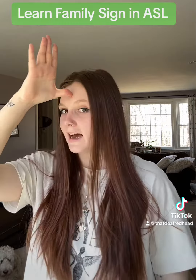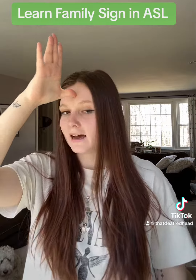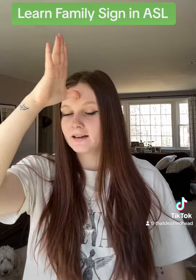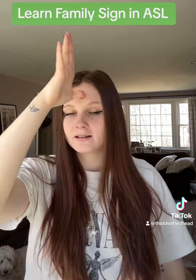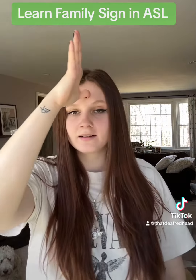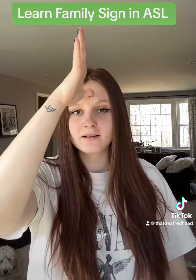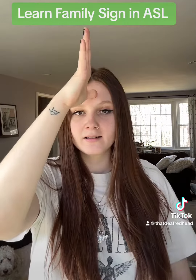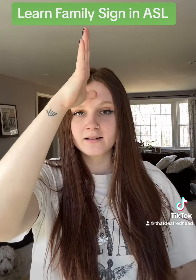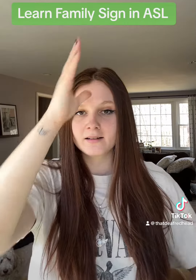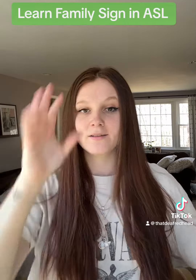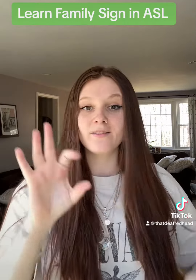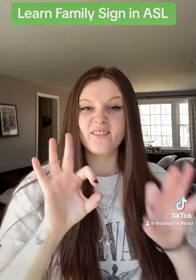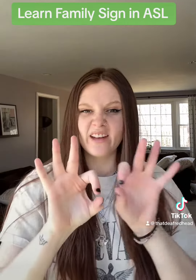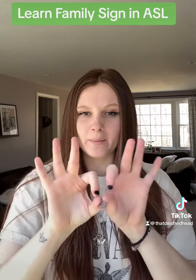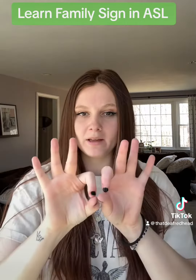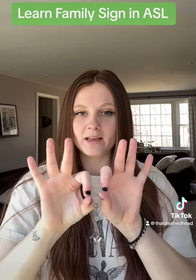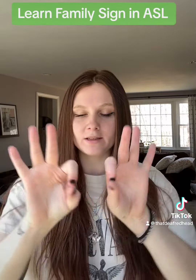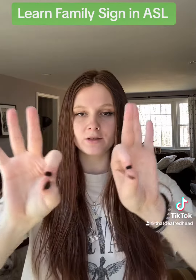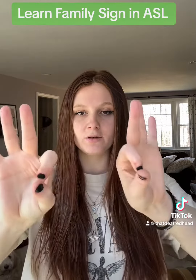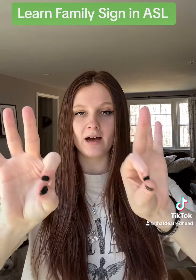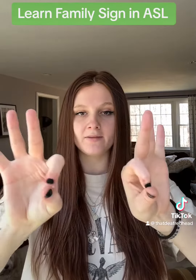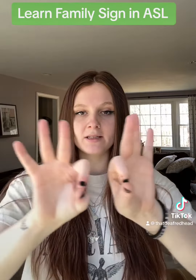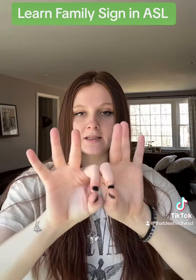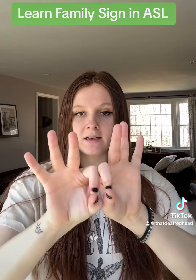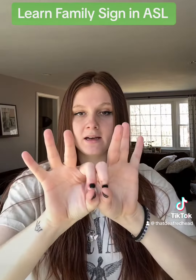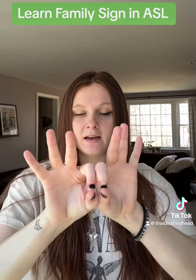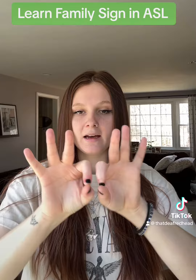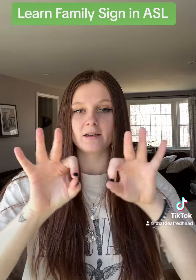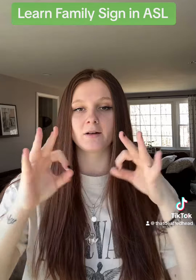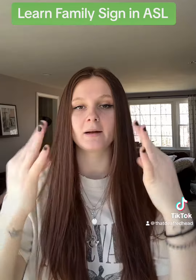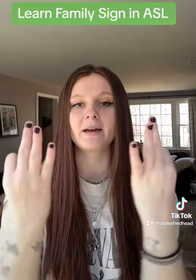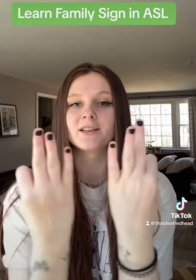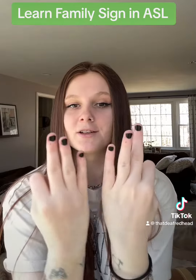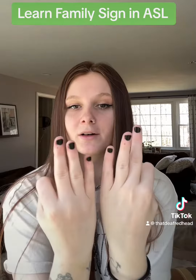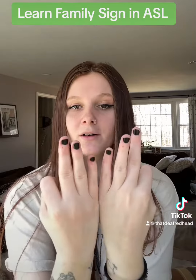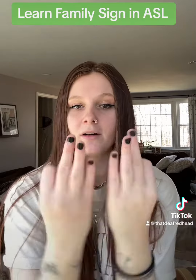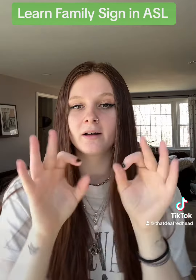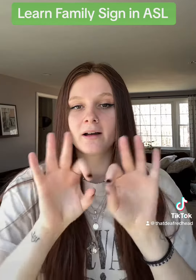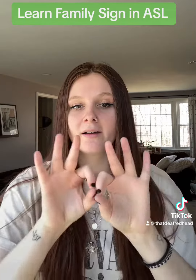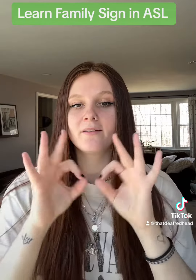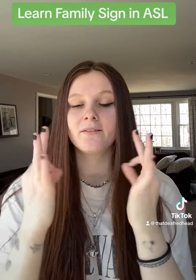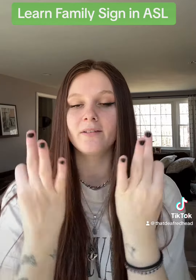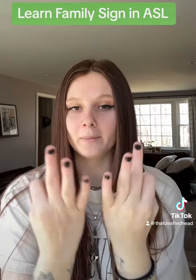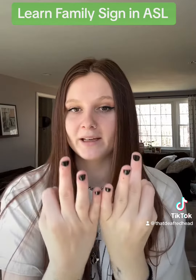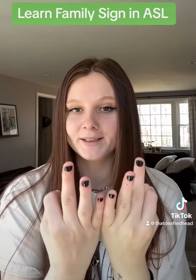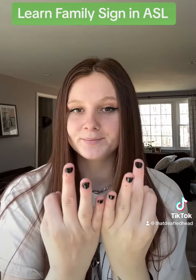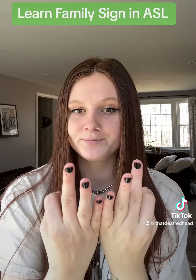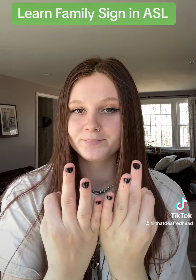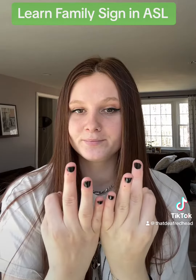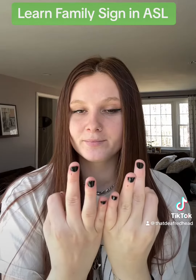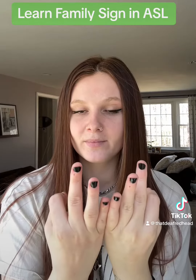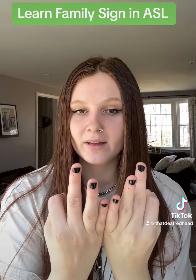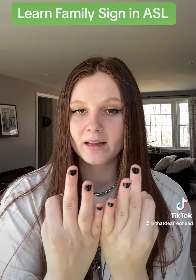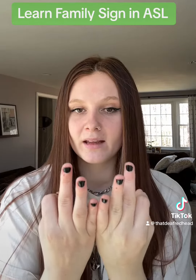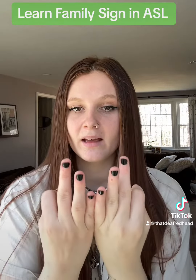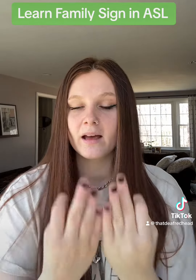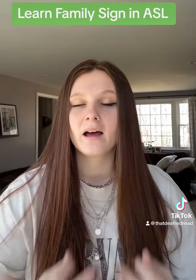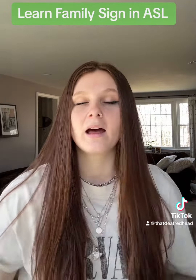Dad. Family is 2 F's and you kind of make a circle. Family. And